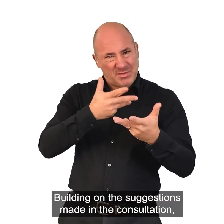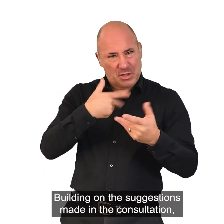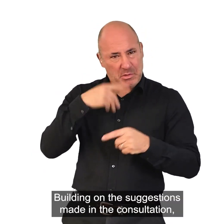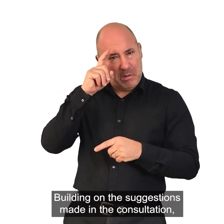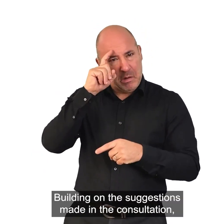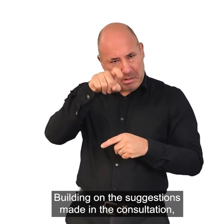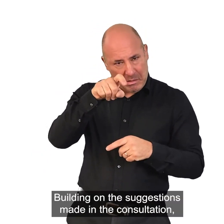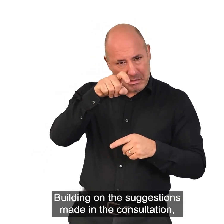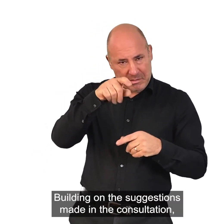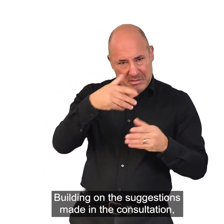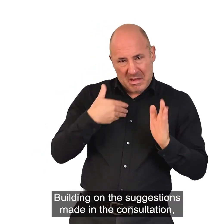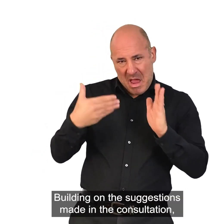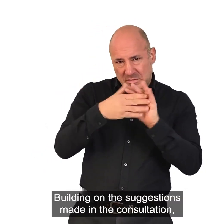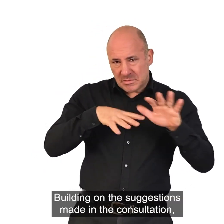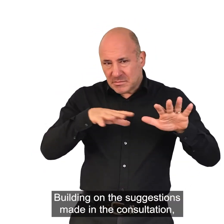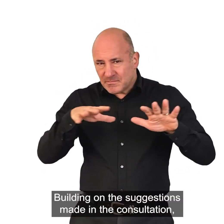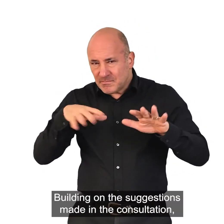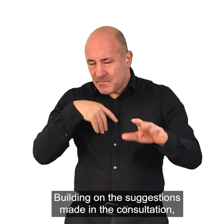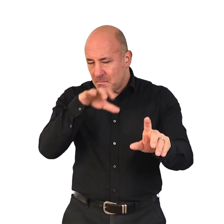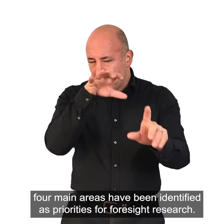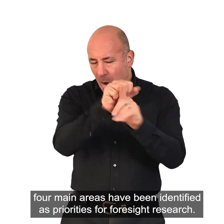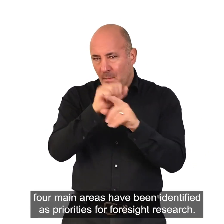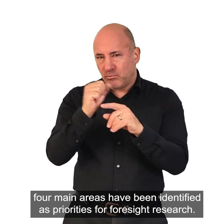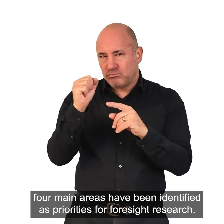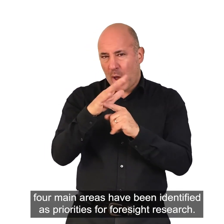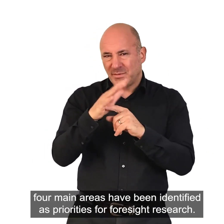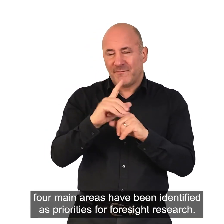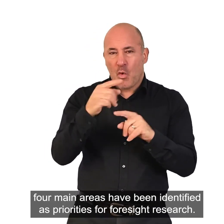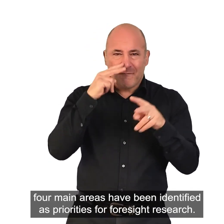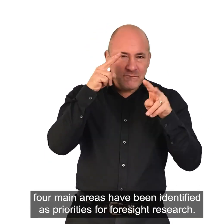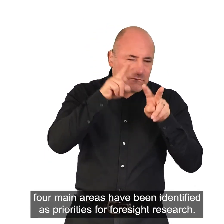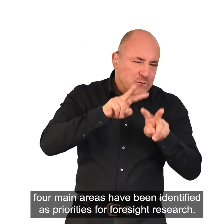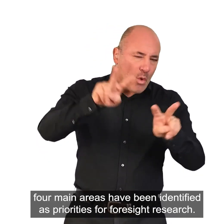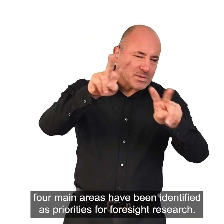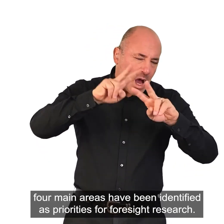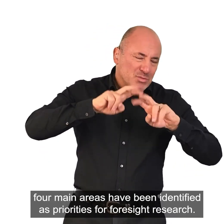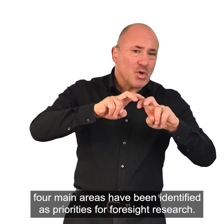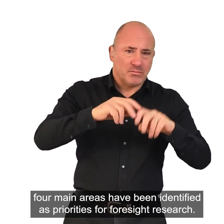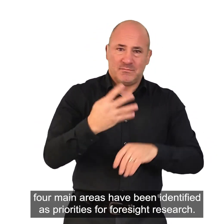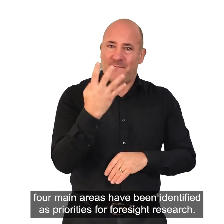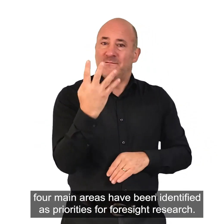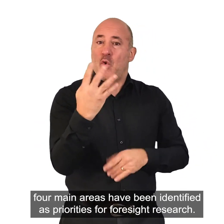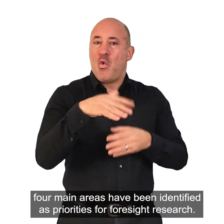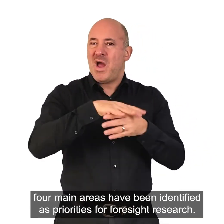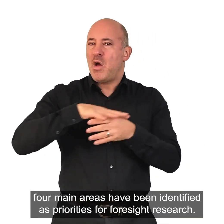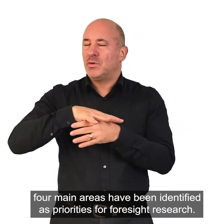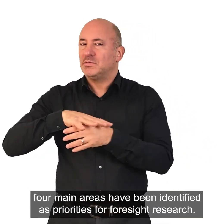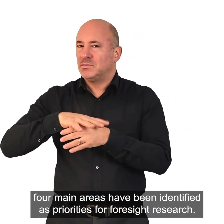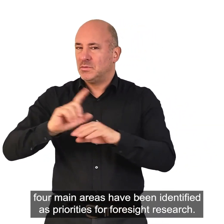Building on the suggestions made in the consultation, 4 main areas have been identified as priorities for foresight